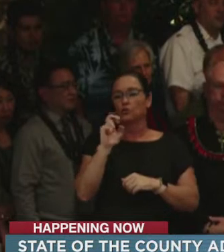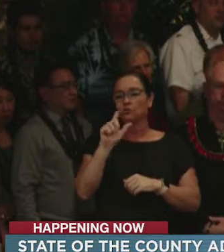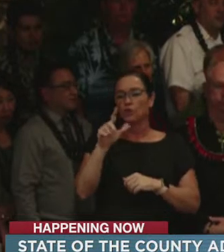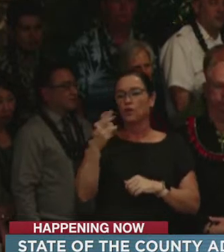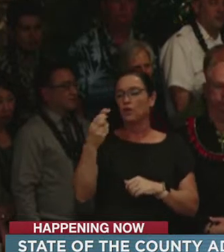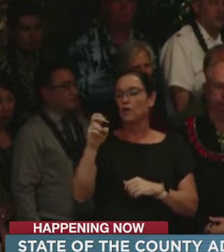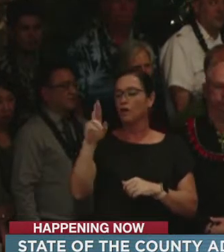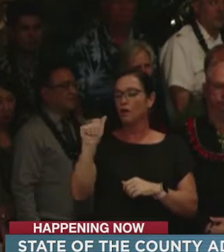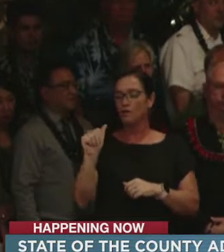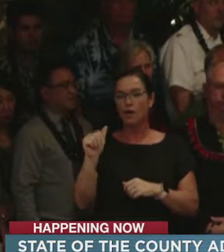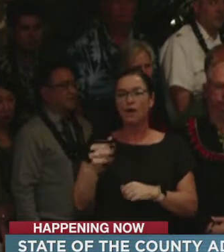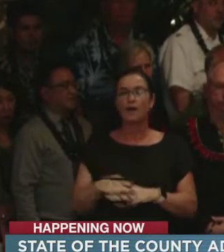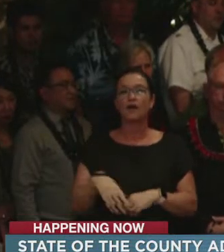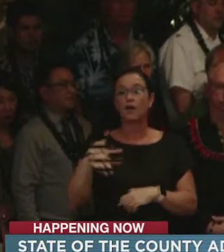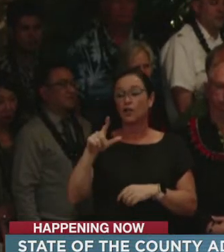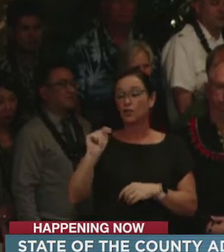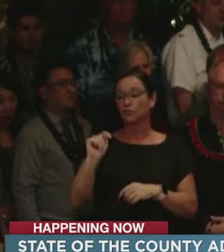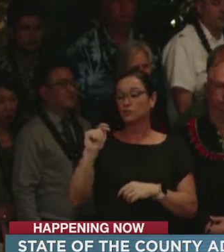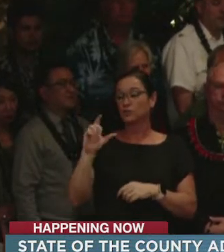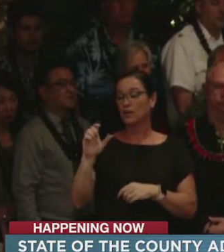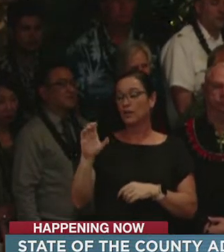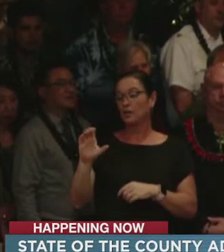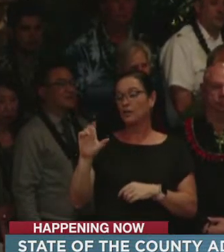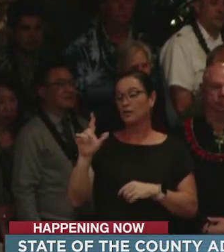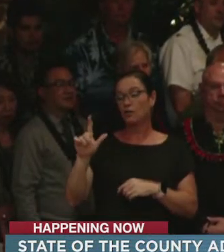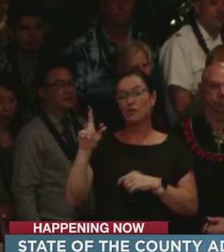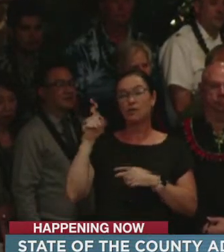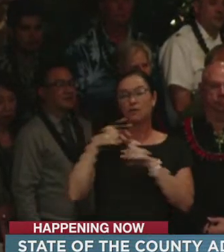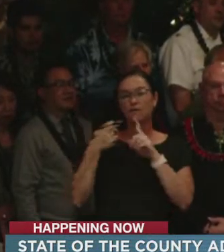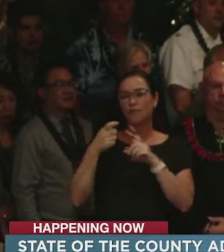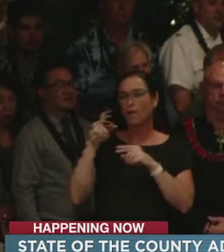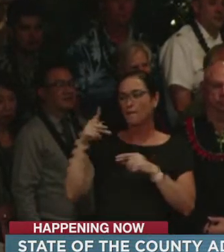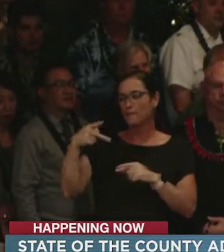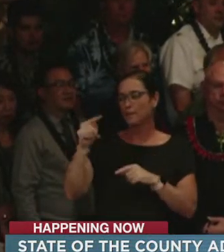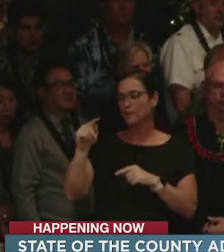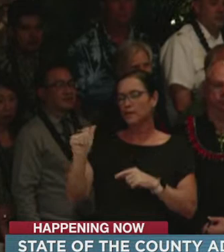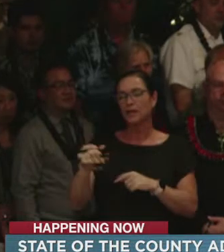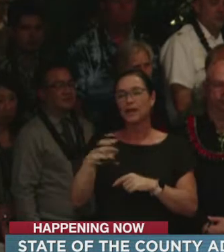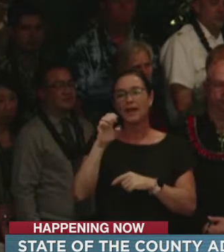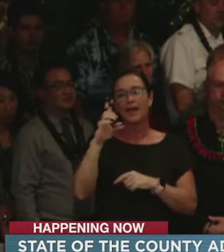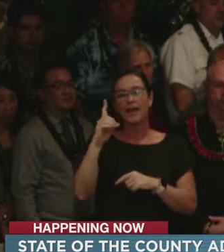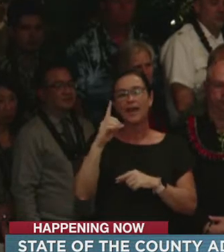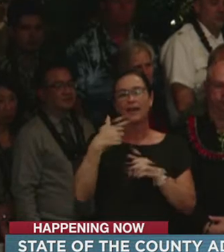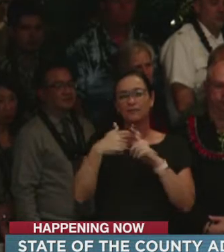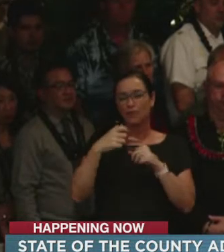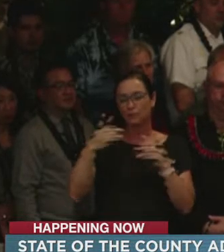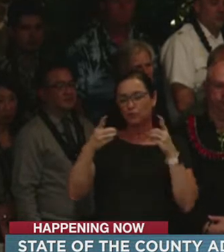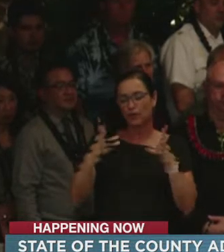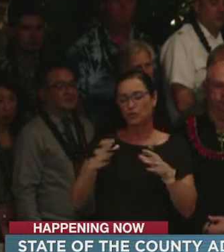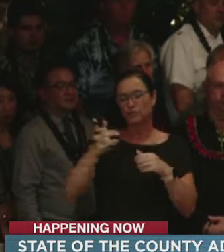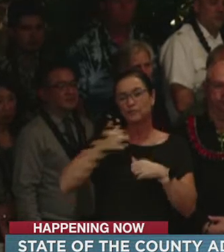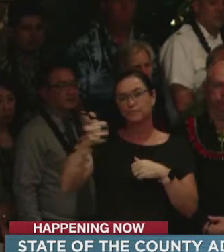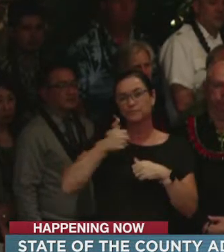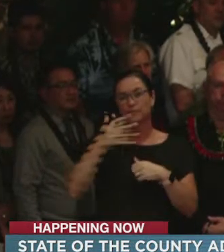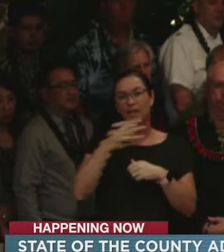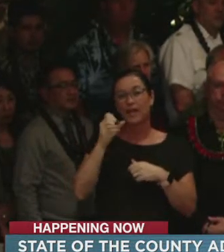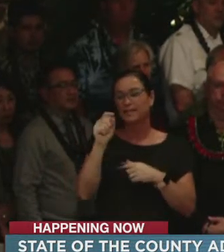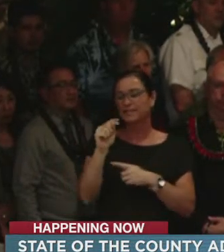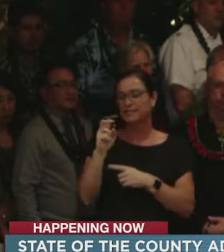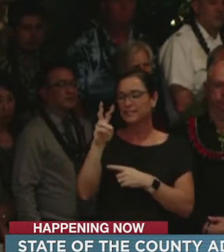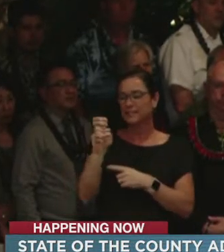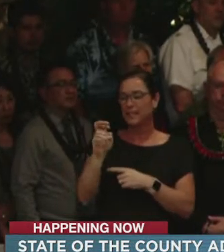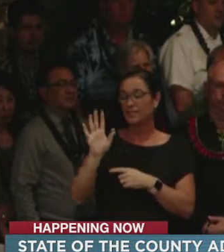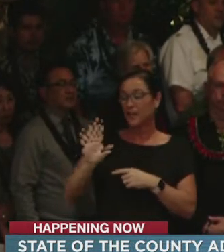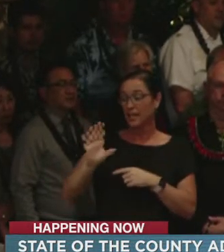also Lieutenant Colonel Kevin Cronin from PTA, Ed Smith and our Director of Transportation, and Steve Pazzi and their various teams